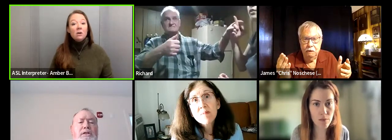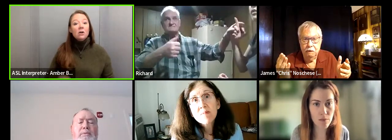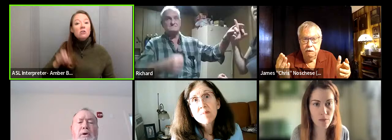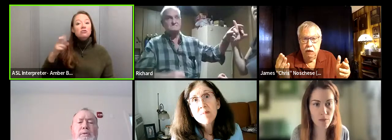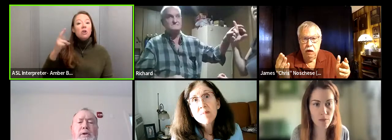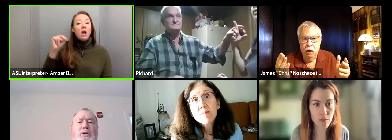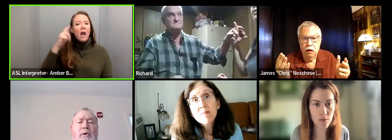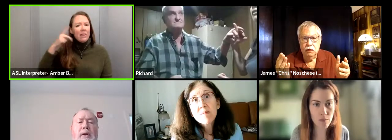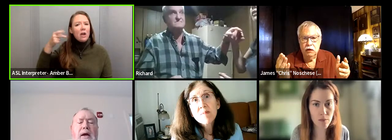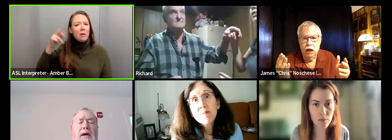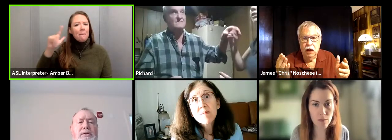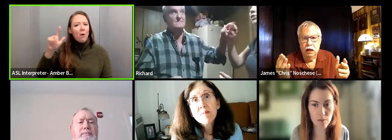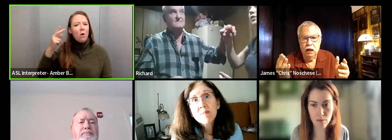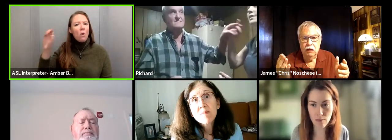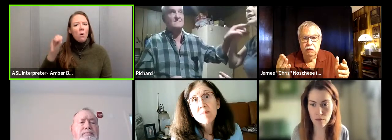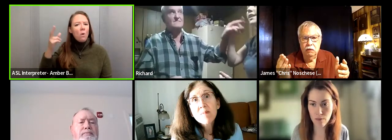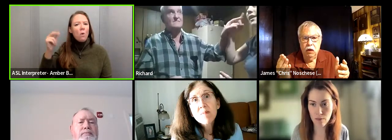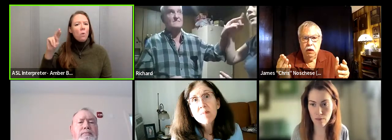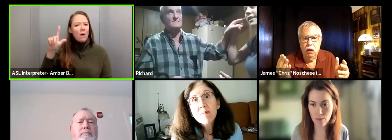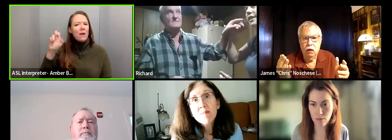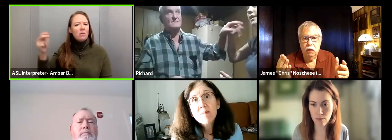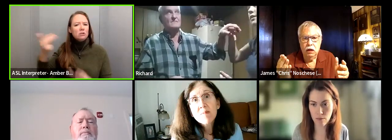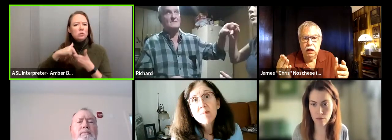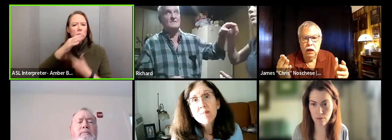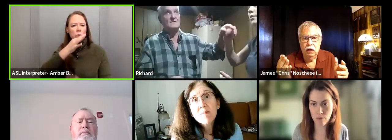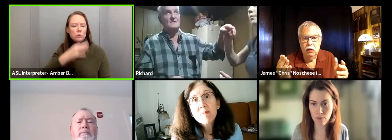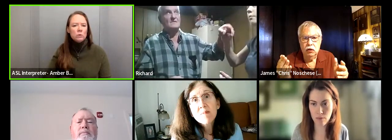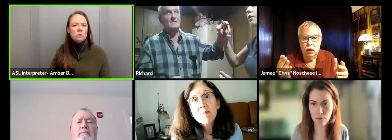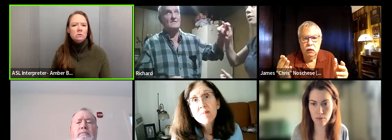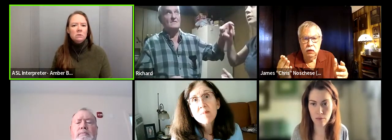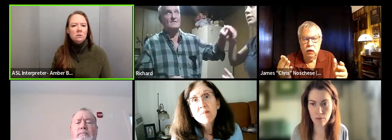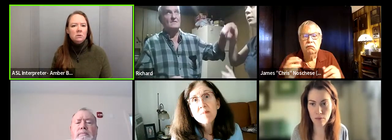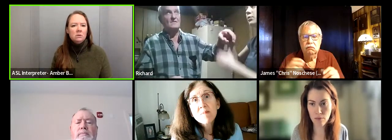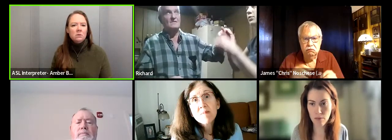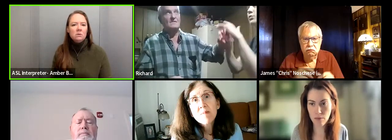Paul O'Hanlon is supposed to be joining us.